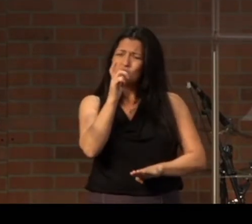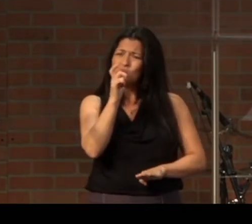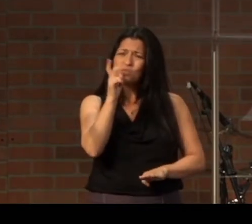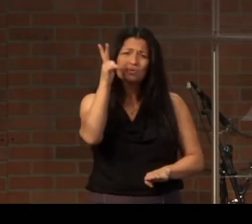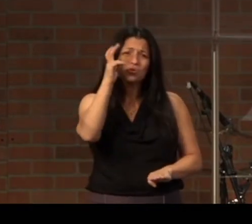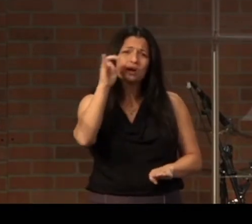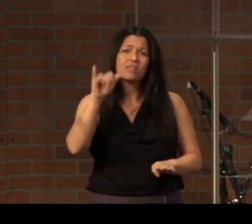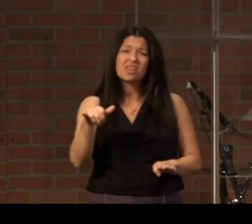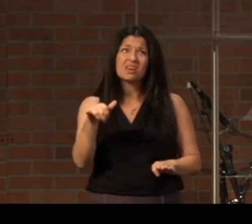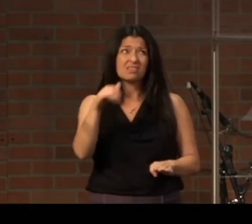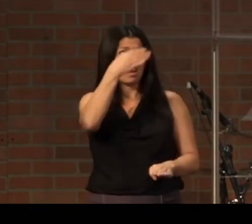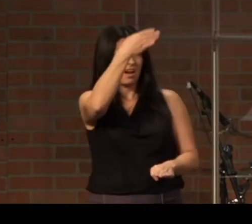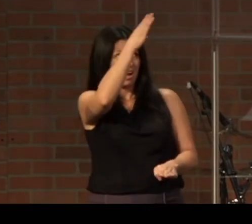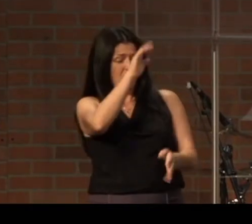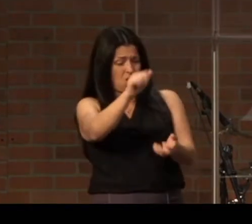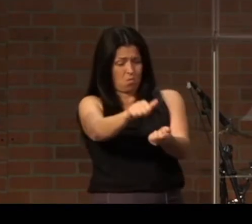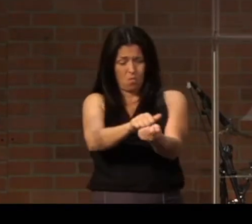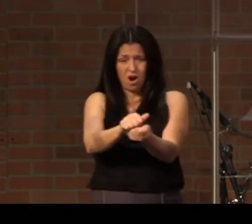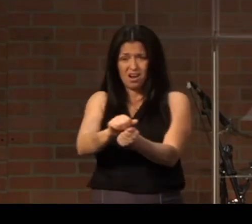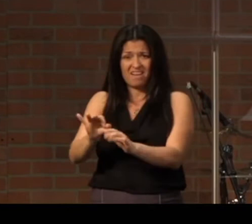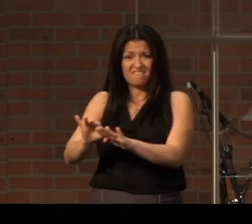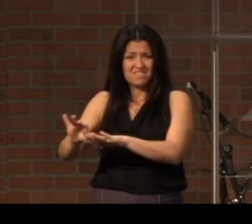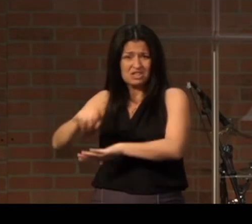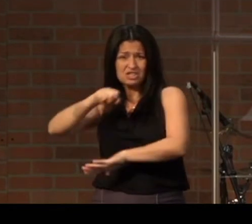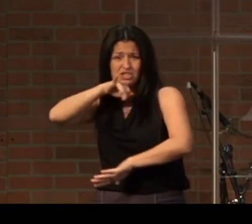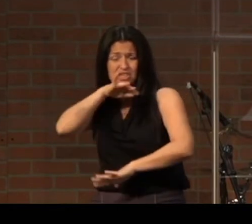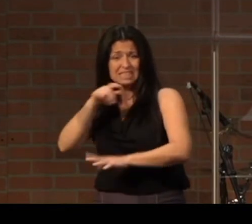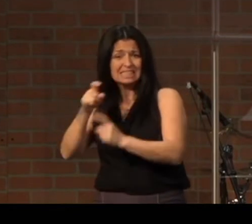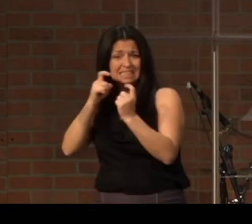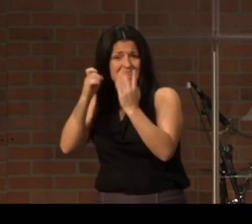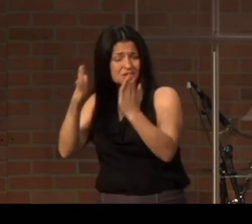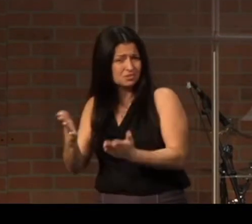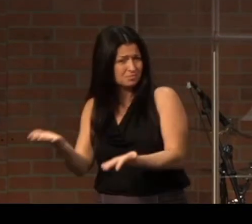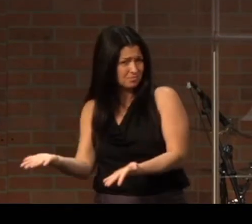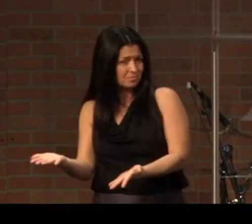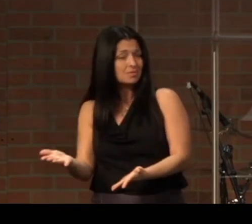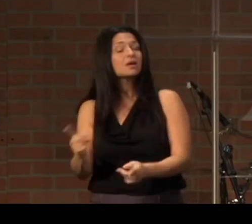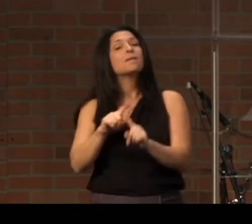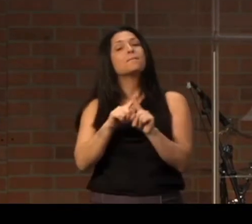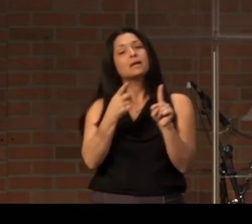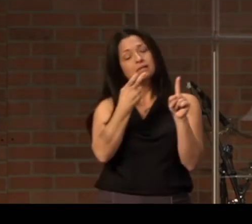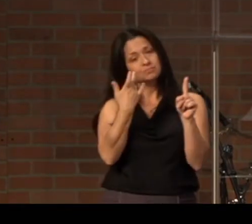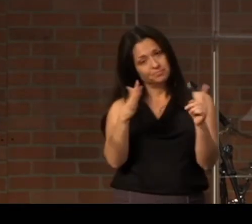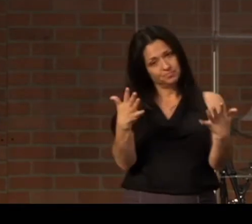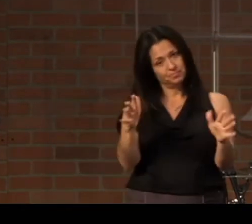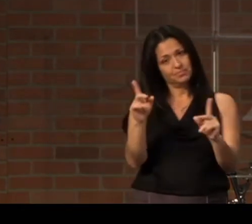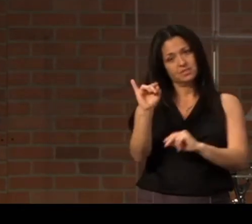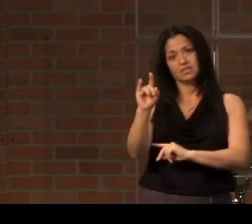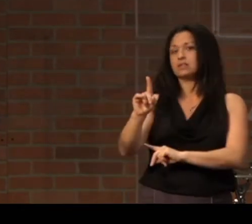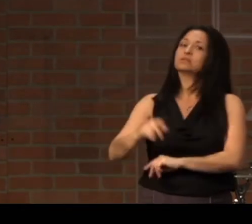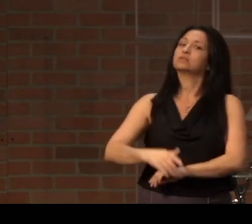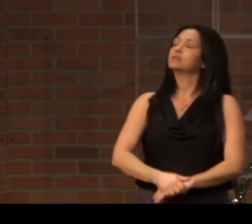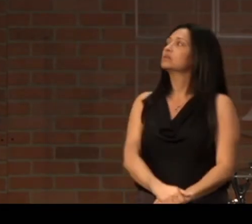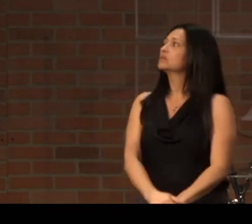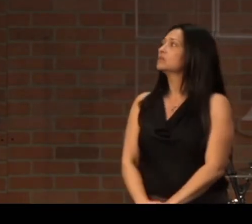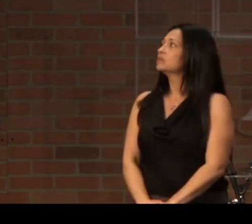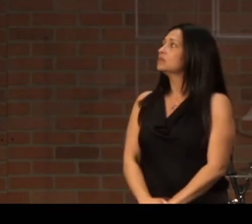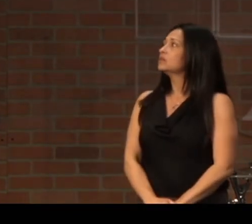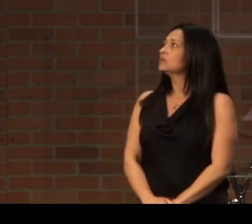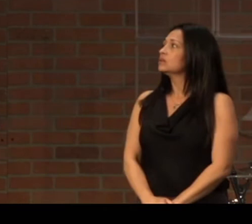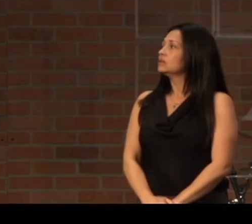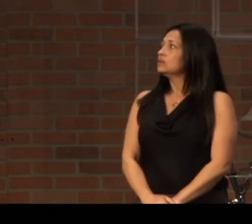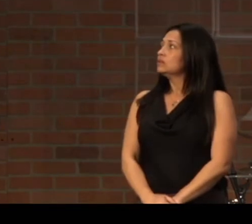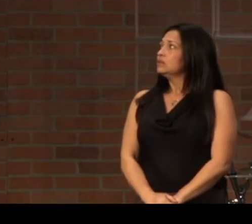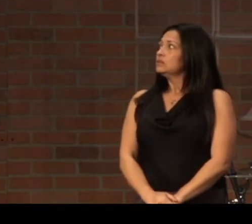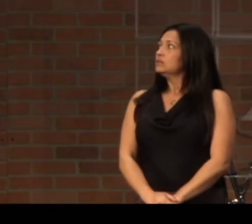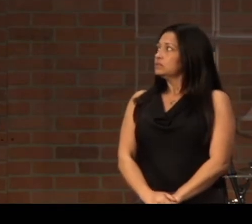feet of dirty sinners? But that's what he did, right? And so we get to, in John 13, so when he had washed their feet,